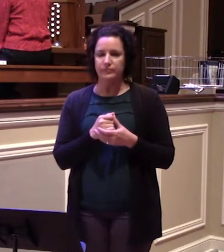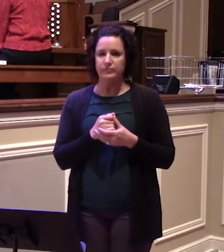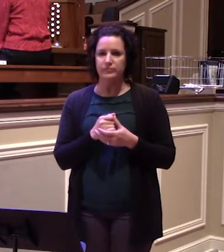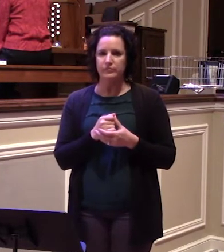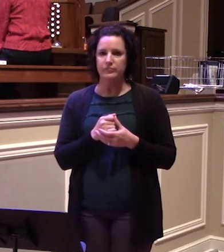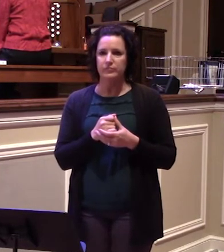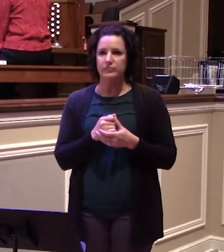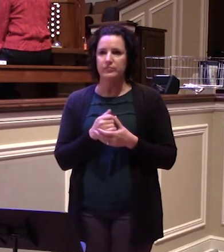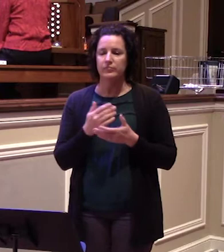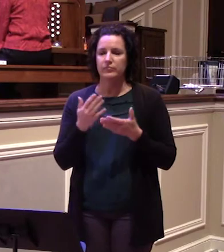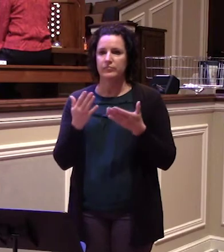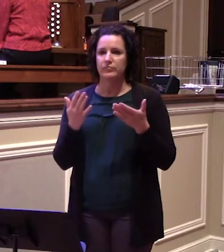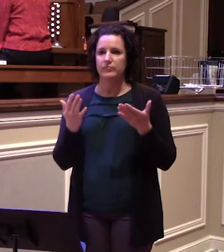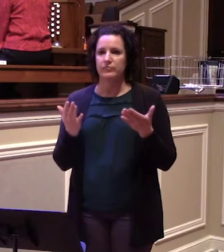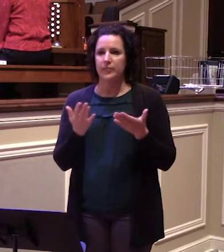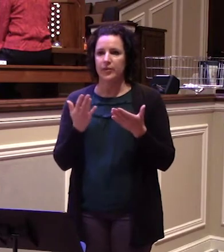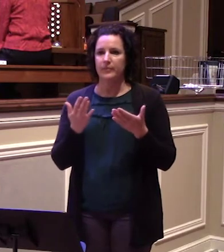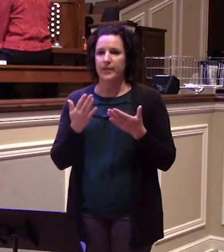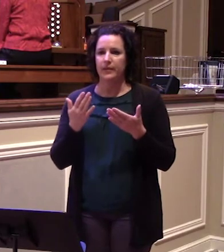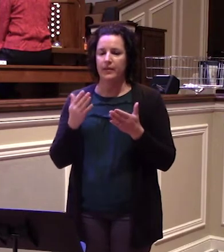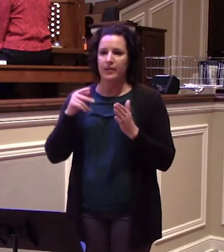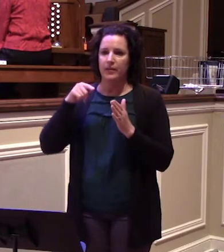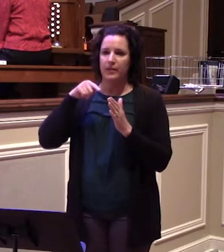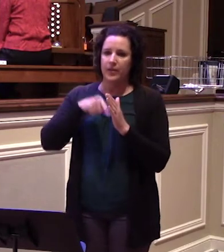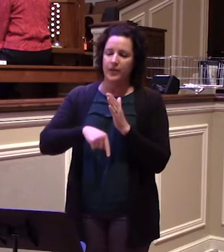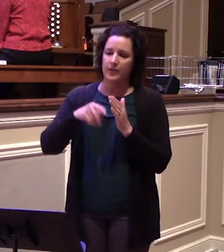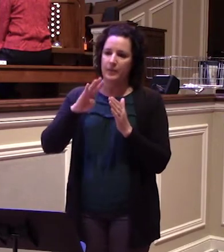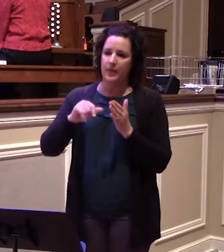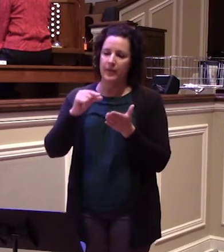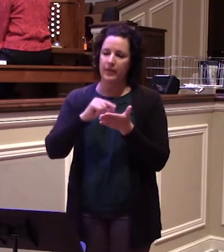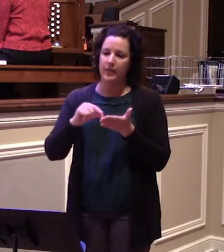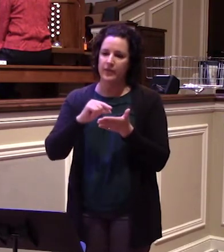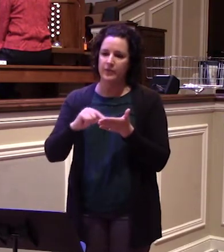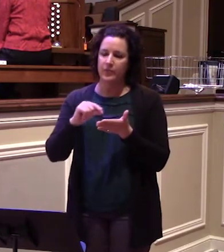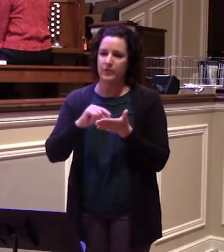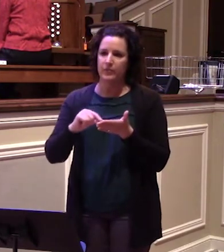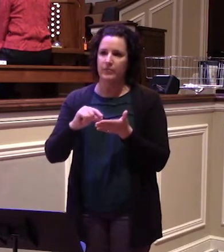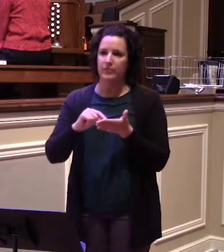Was going to be pierced by the gospel. Would you let